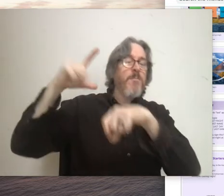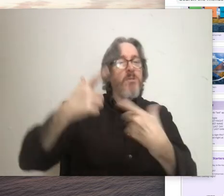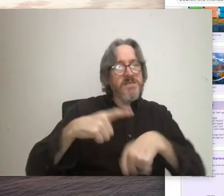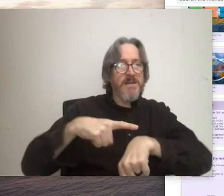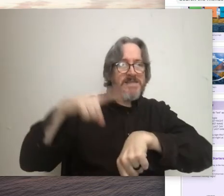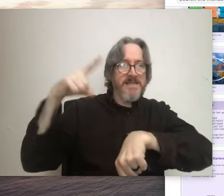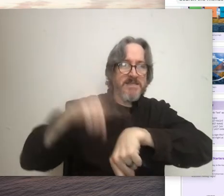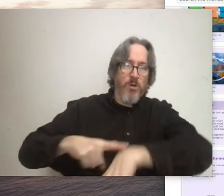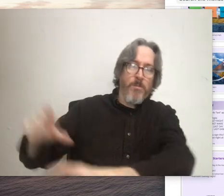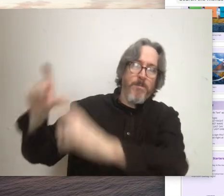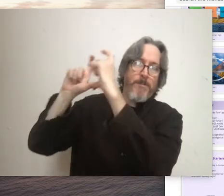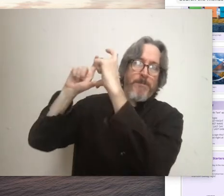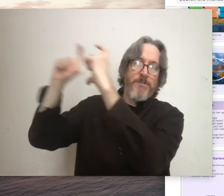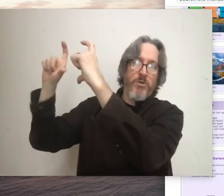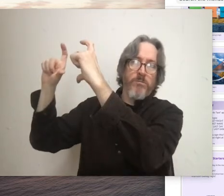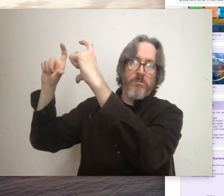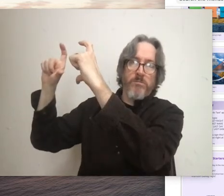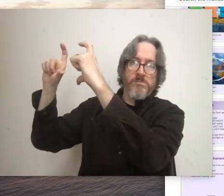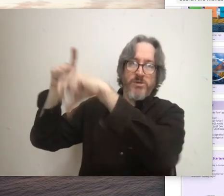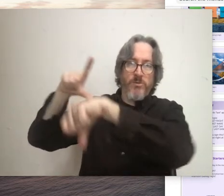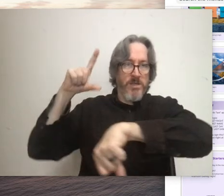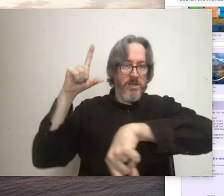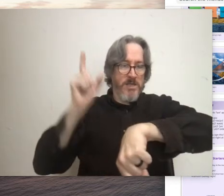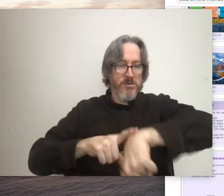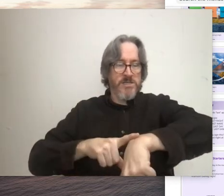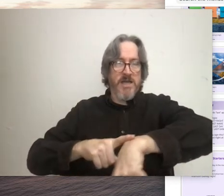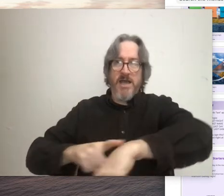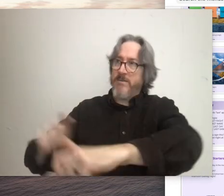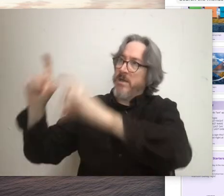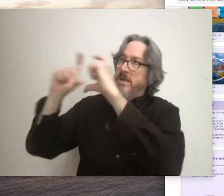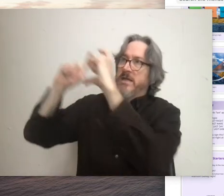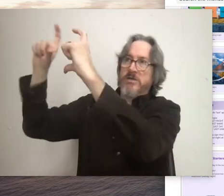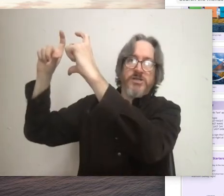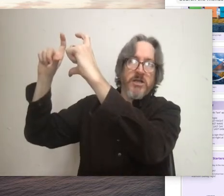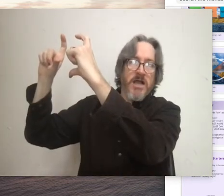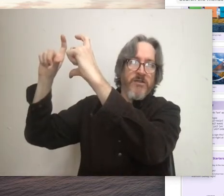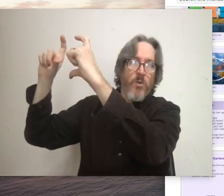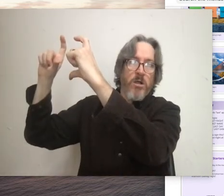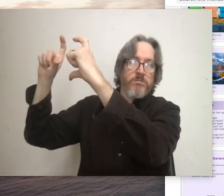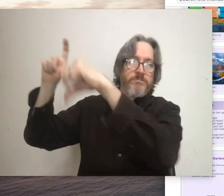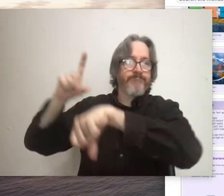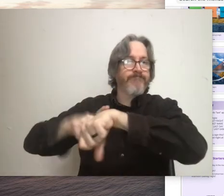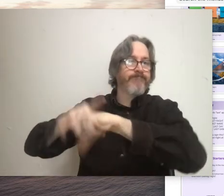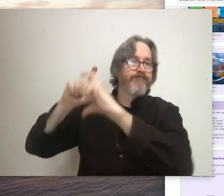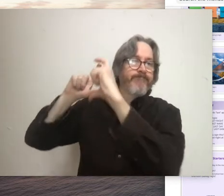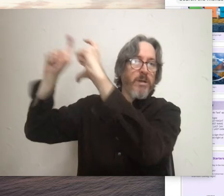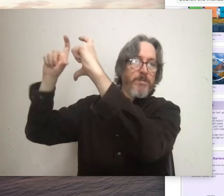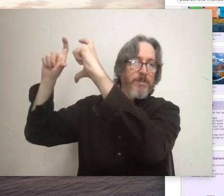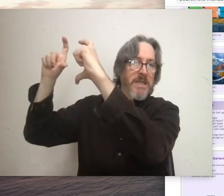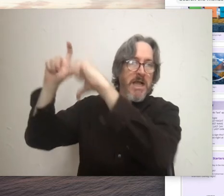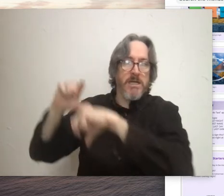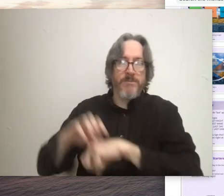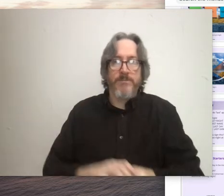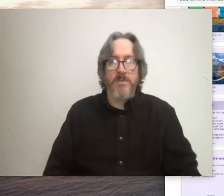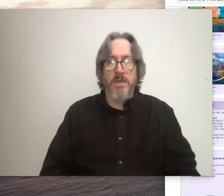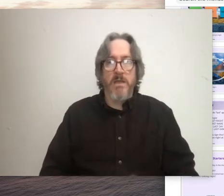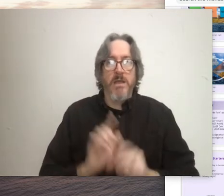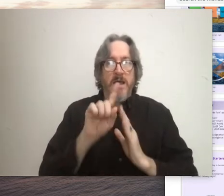clock, most of the time I see boom, boom. So here's the time, here's the clock on the wall.